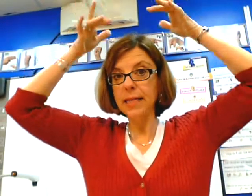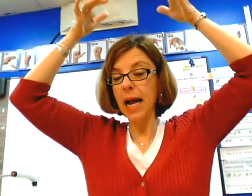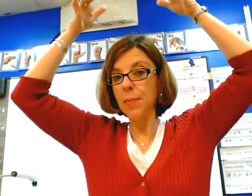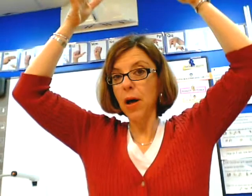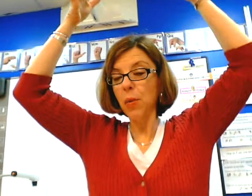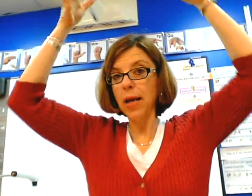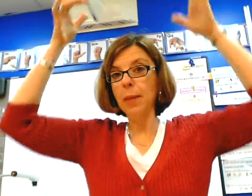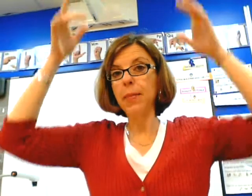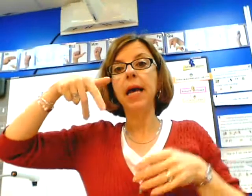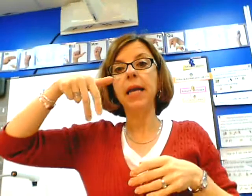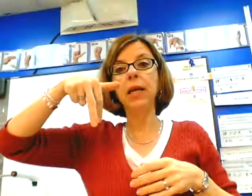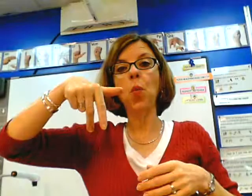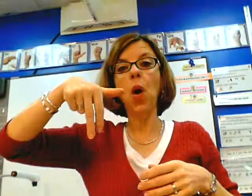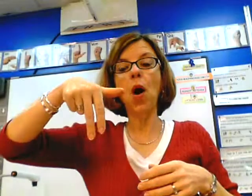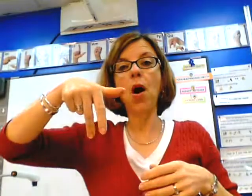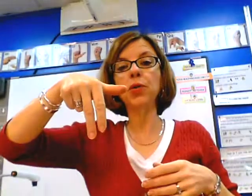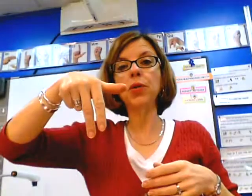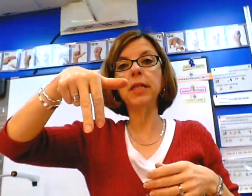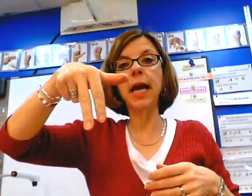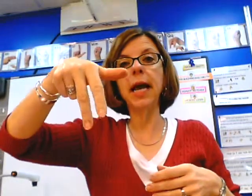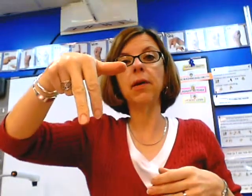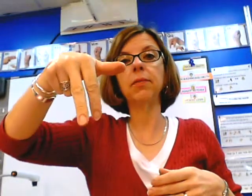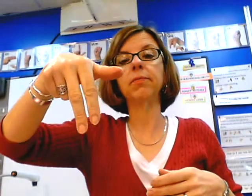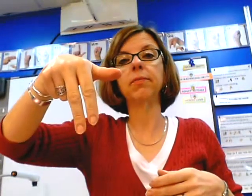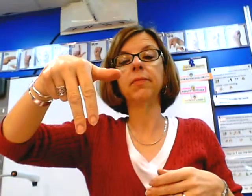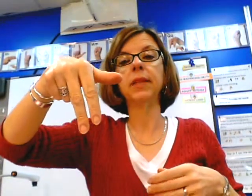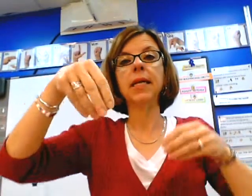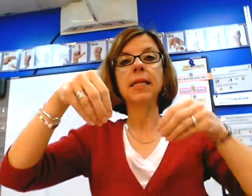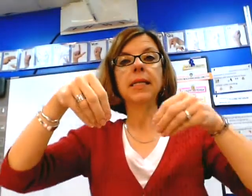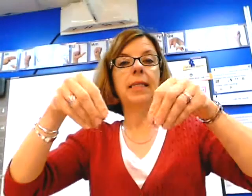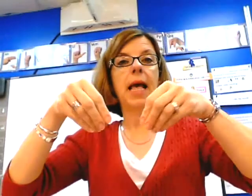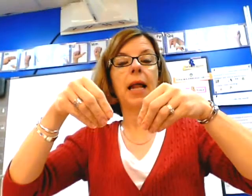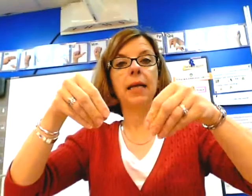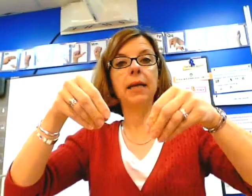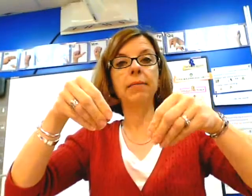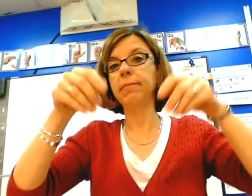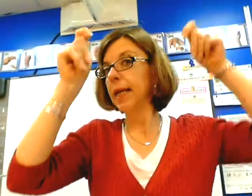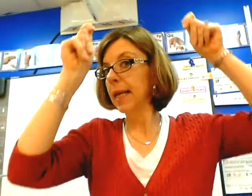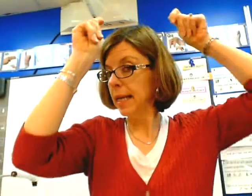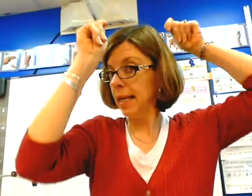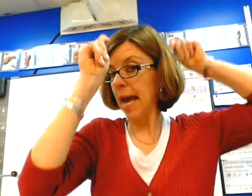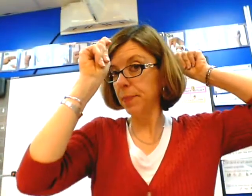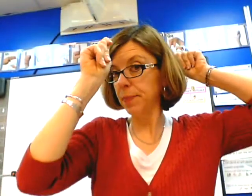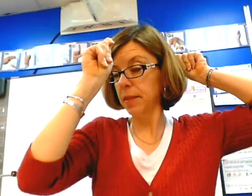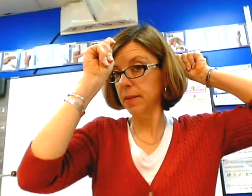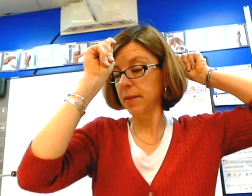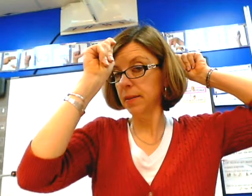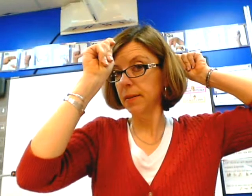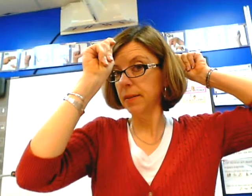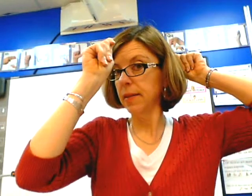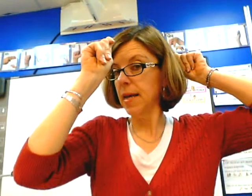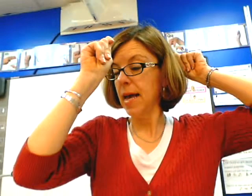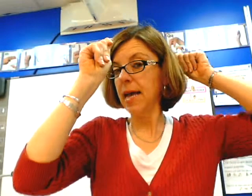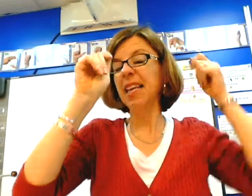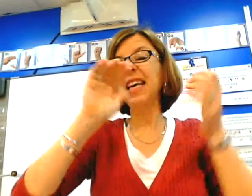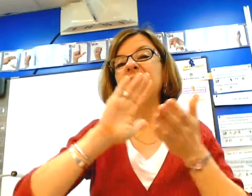head, so you just kind of stack them all the way up, and he walks through the town selling caps.